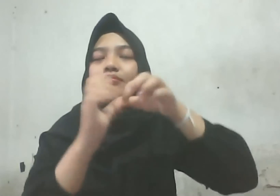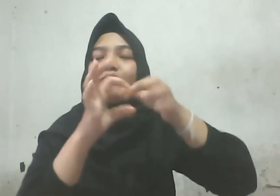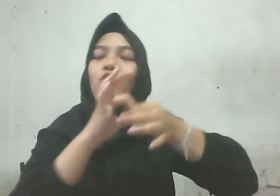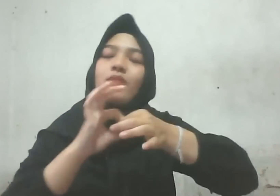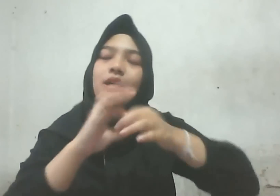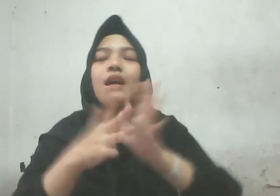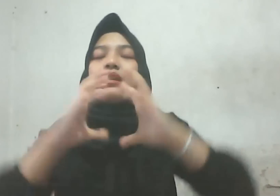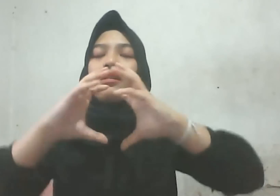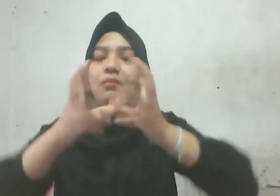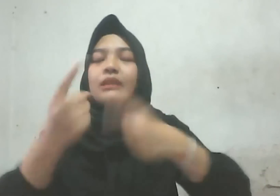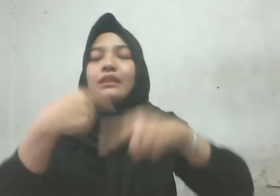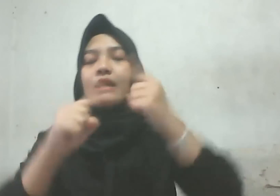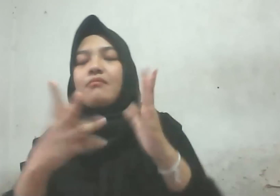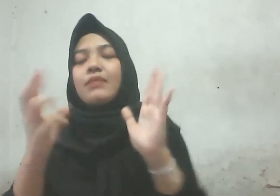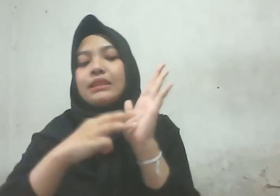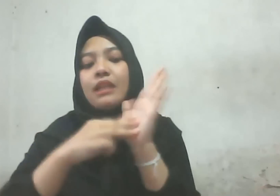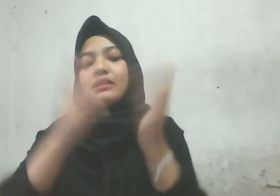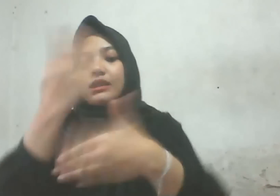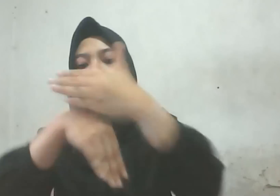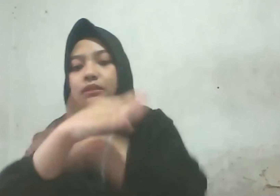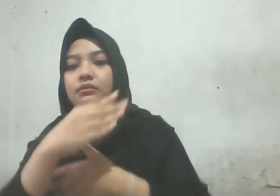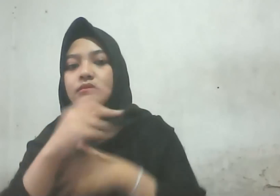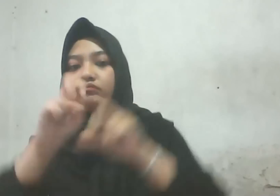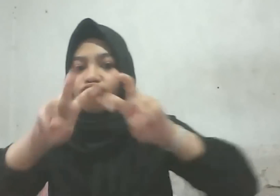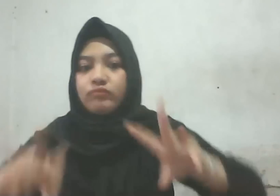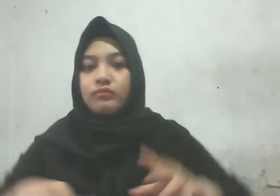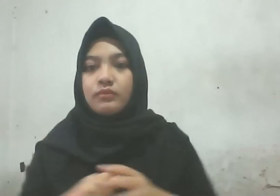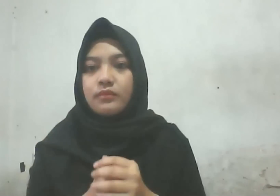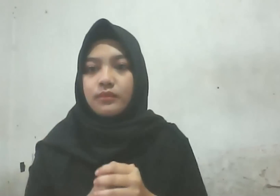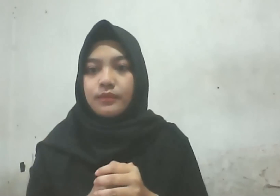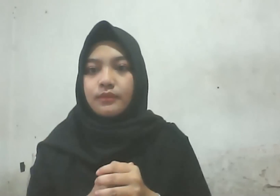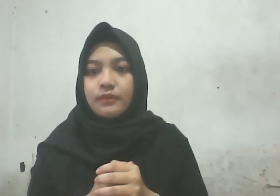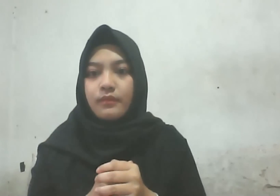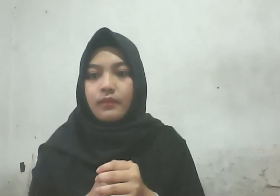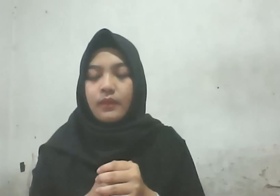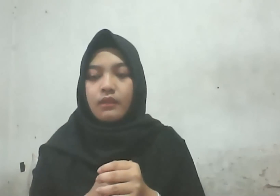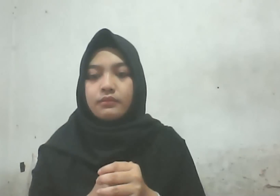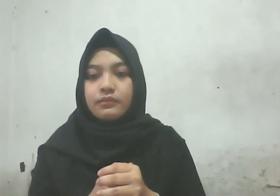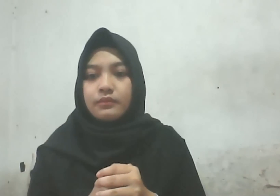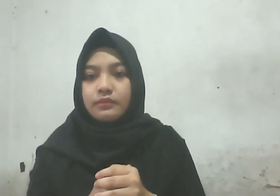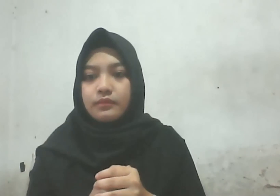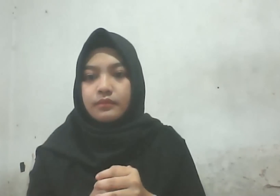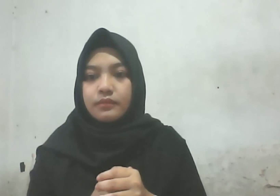Thank you. Yes, thank you. I mean, the last presentation by